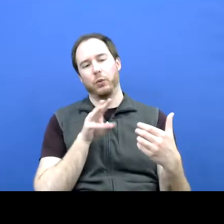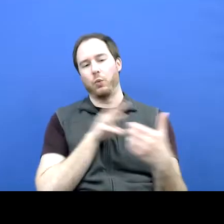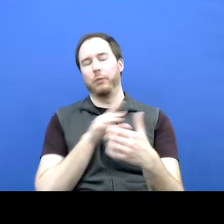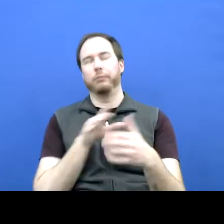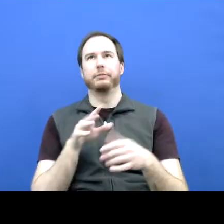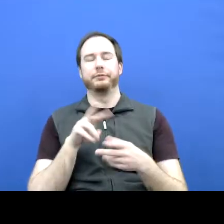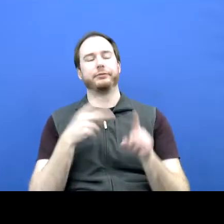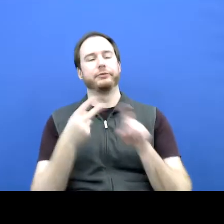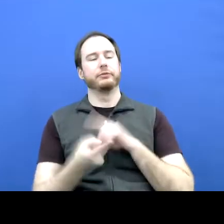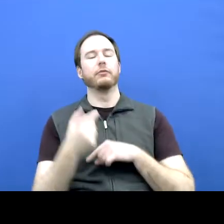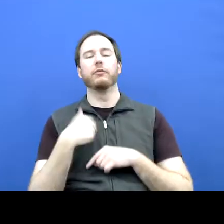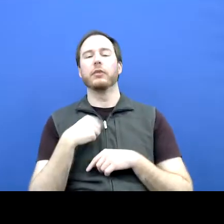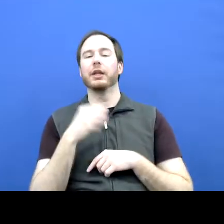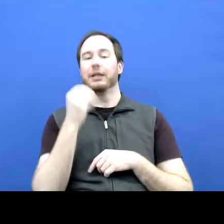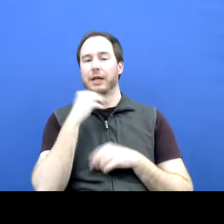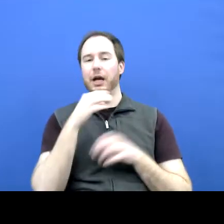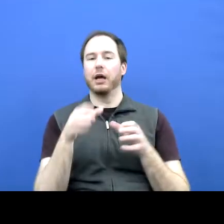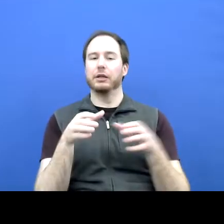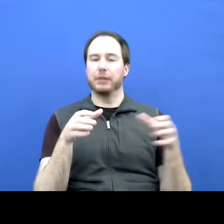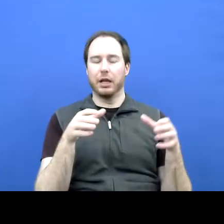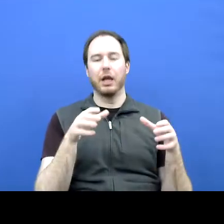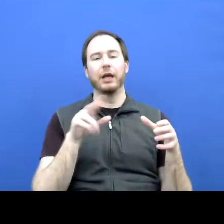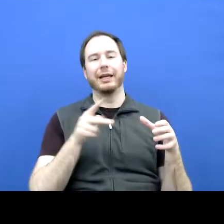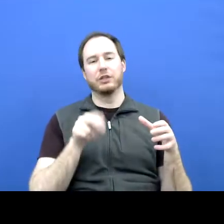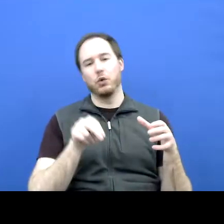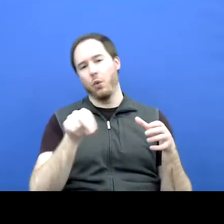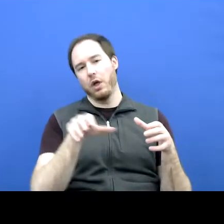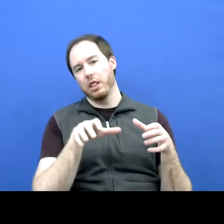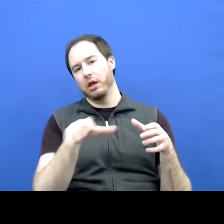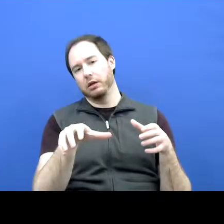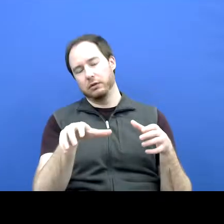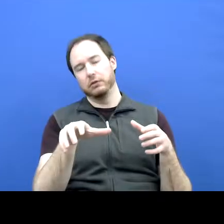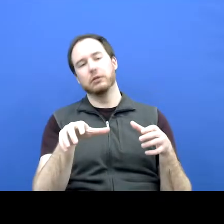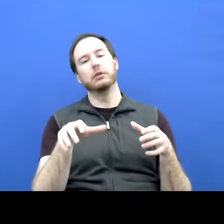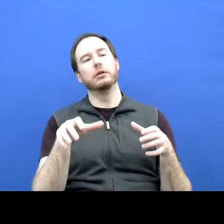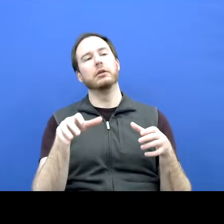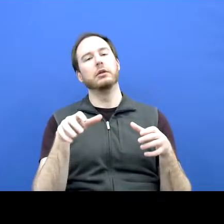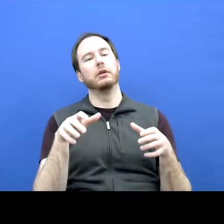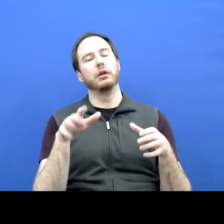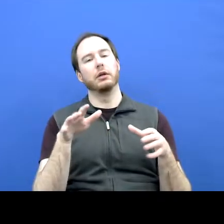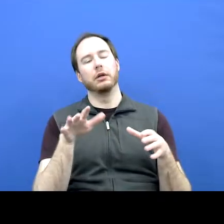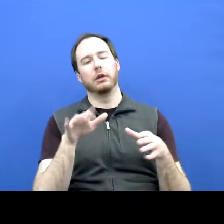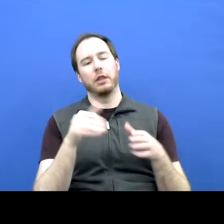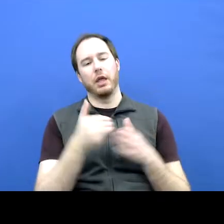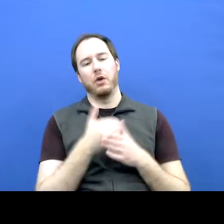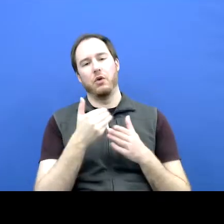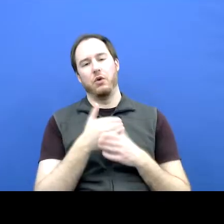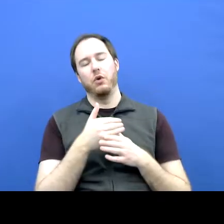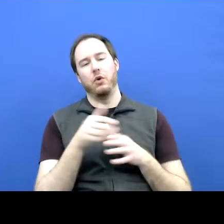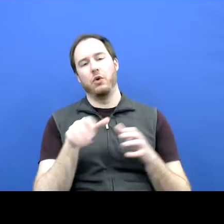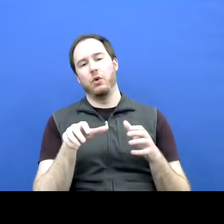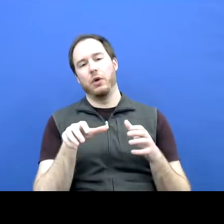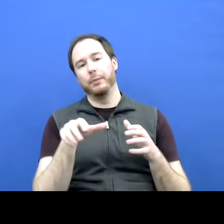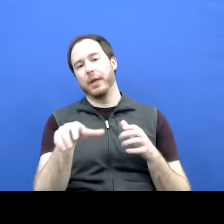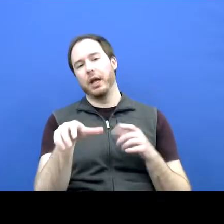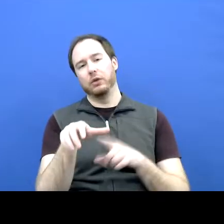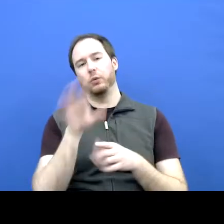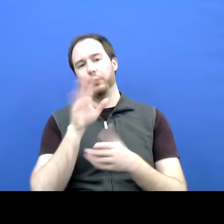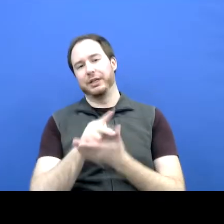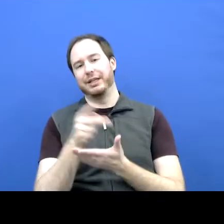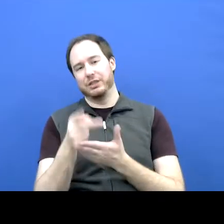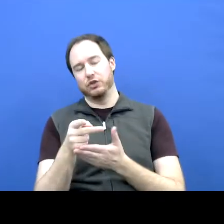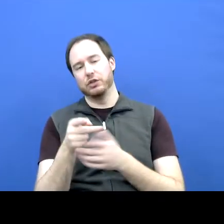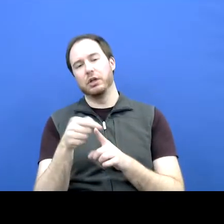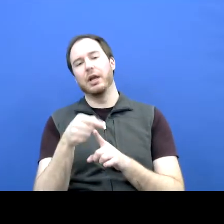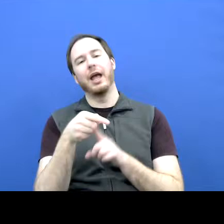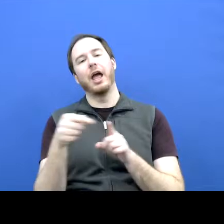west. And in that, so half of that new expansion to the north will be the kitchen. The other half